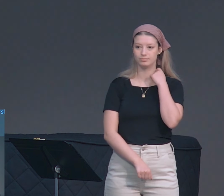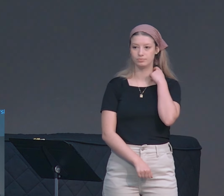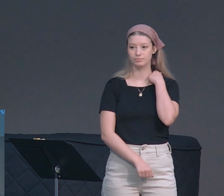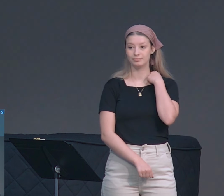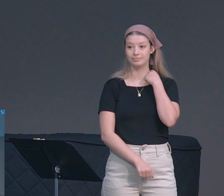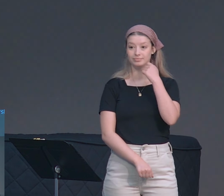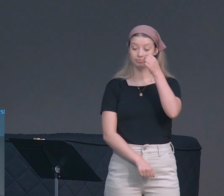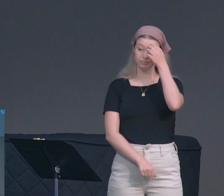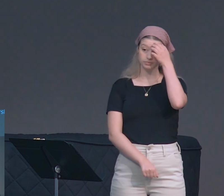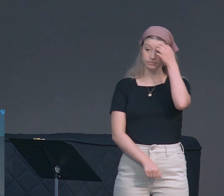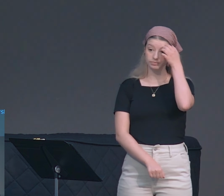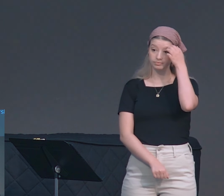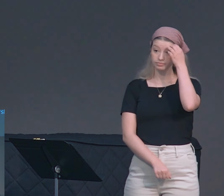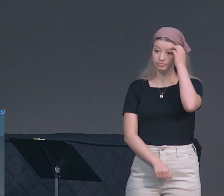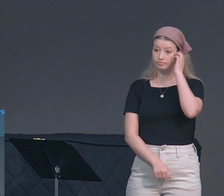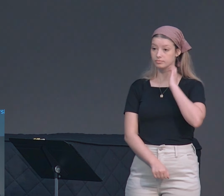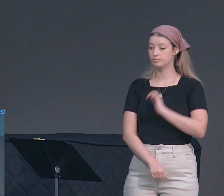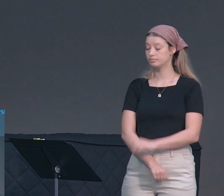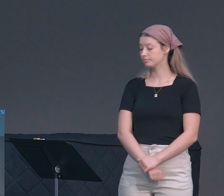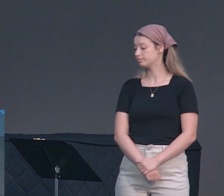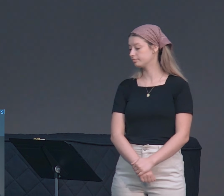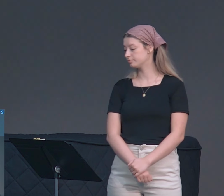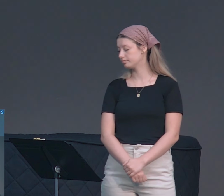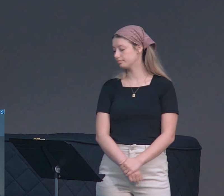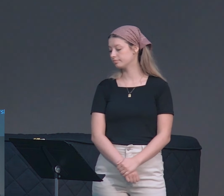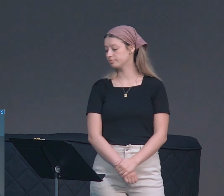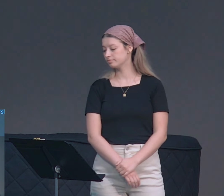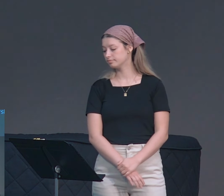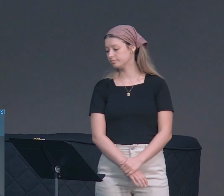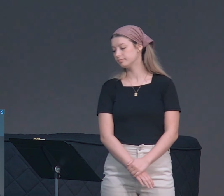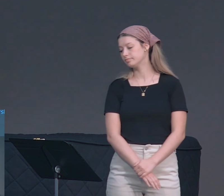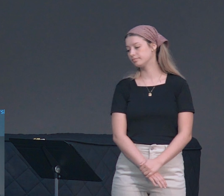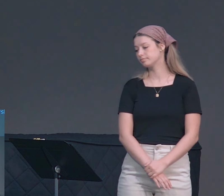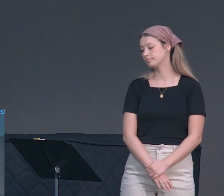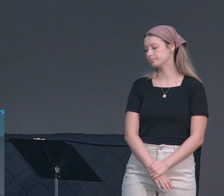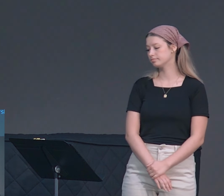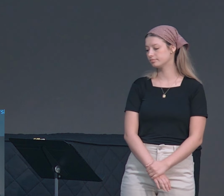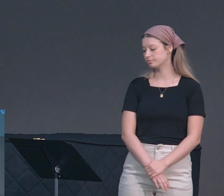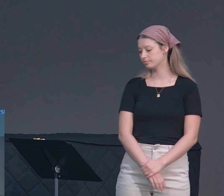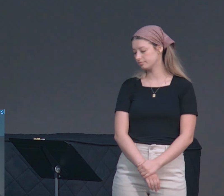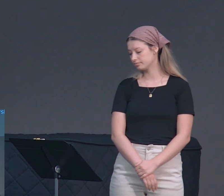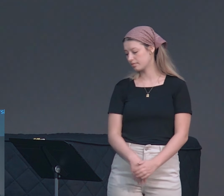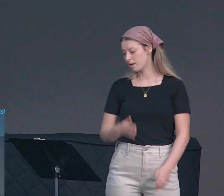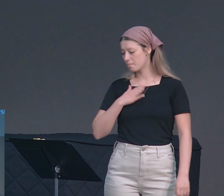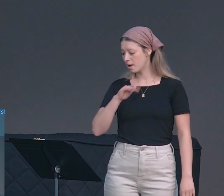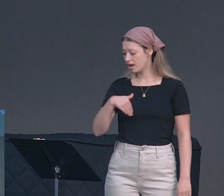Bless the Lord.